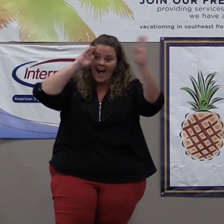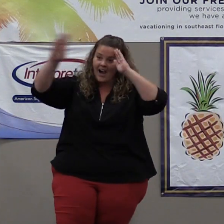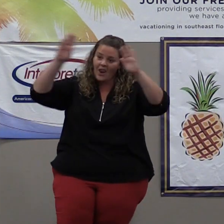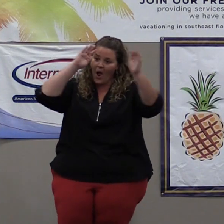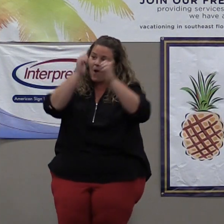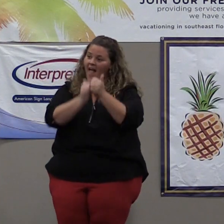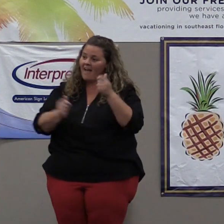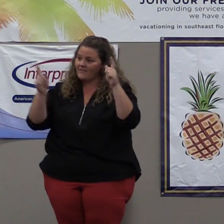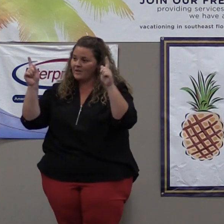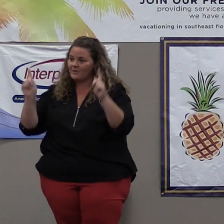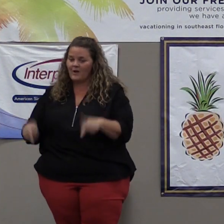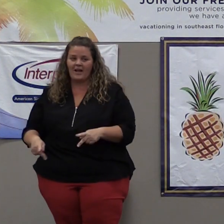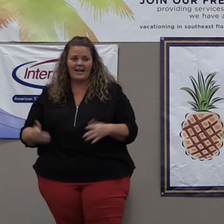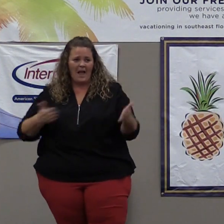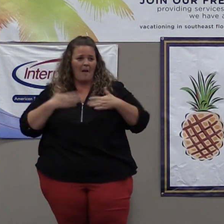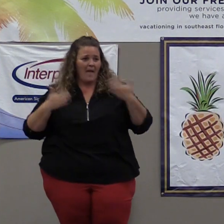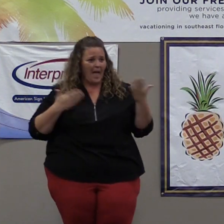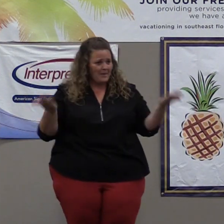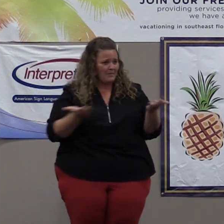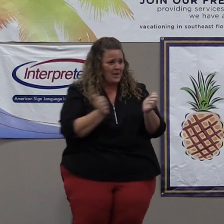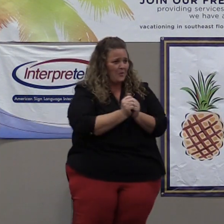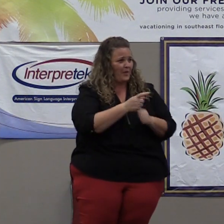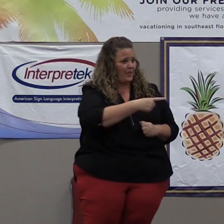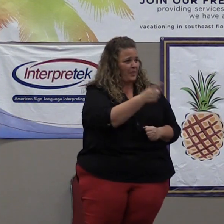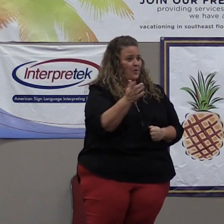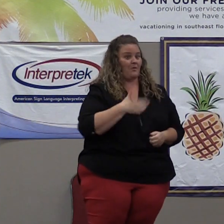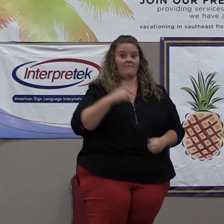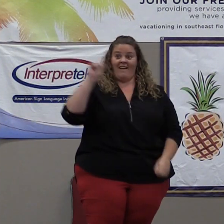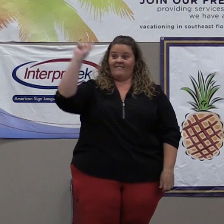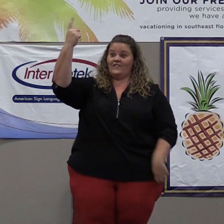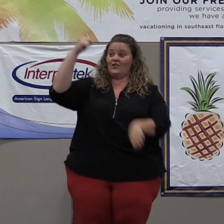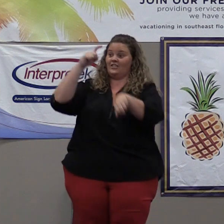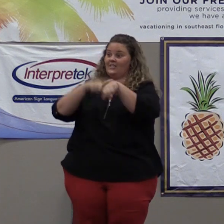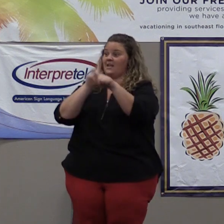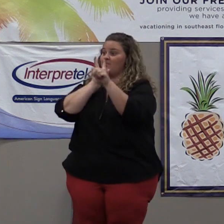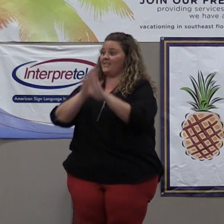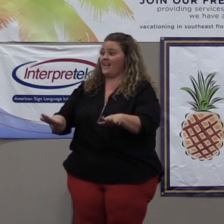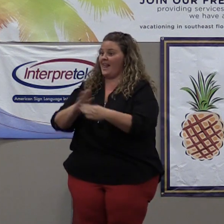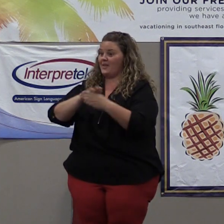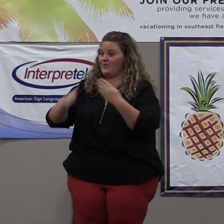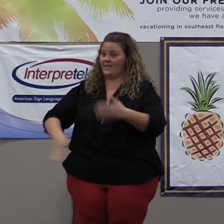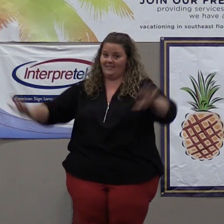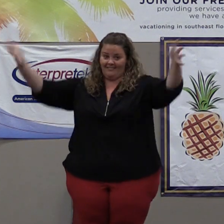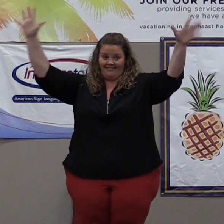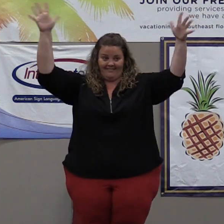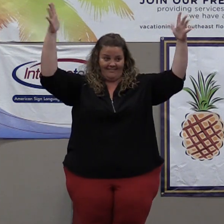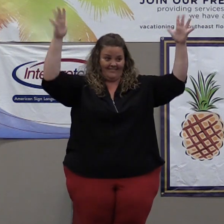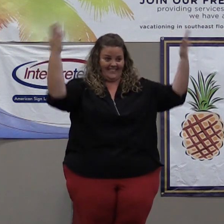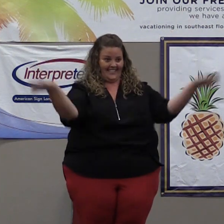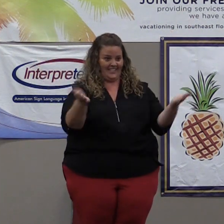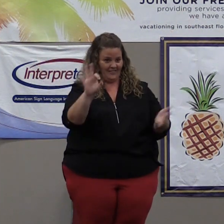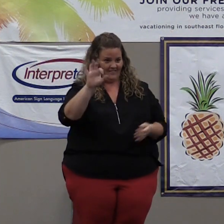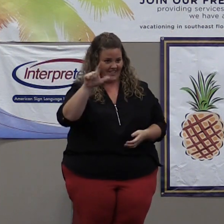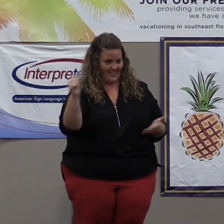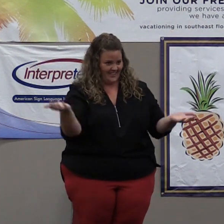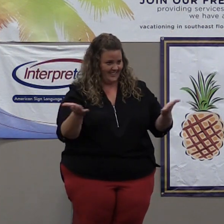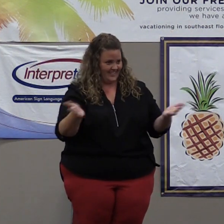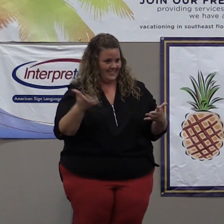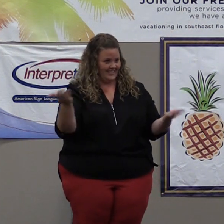Hello, everyone. I'm so happy to be here with you. This is my first time at Silent Weekend here in Florida.